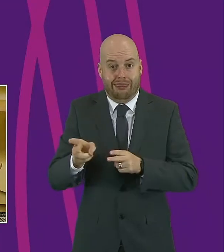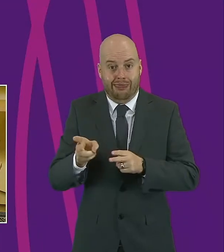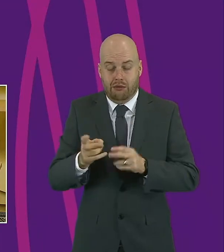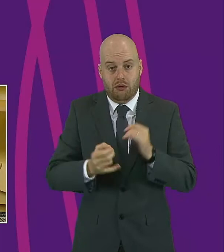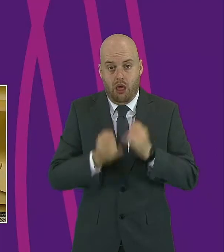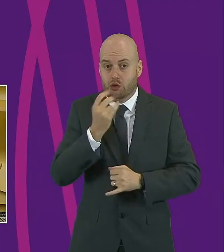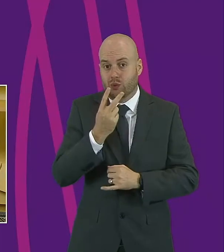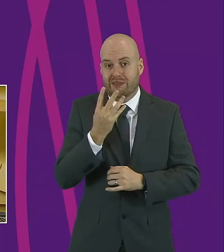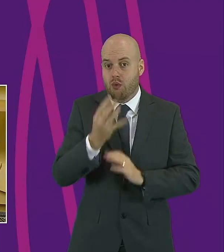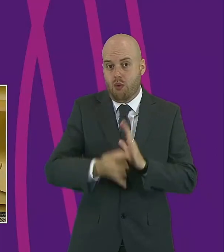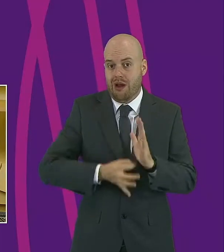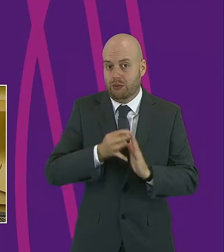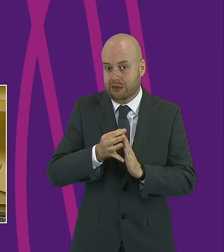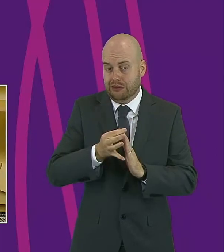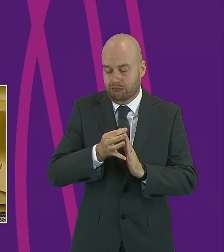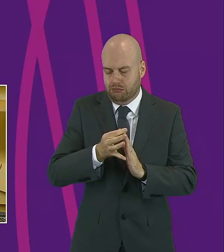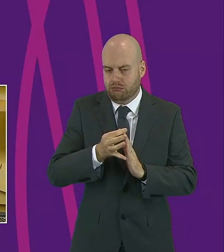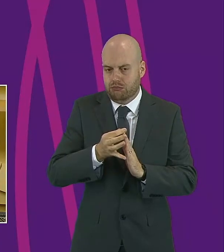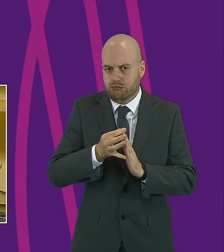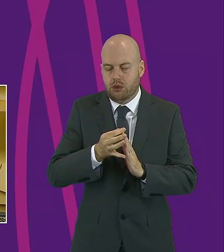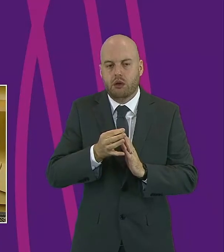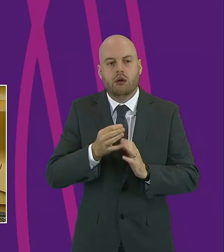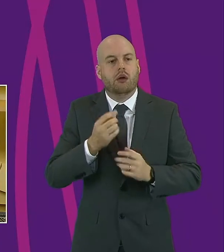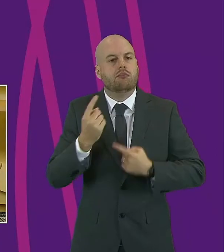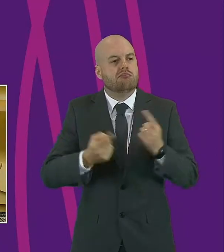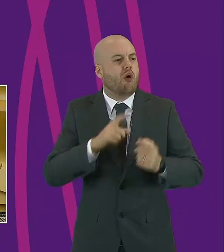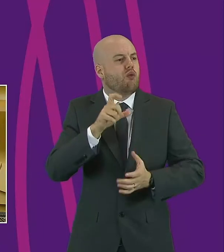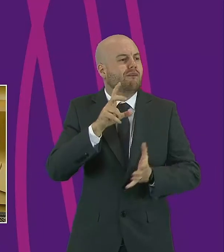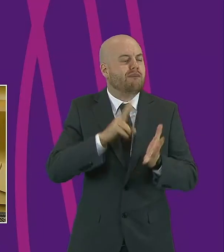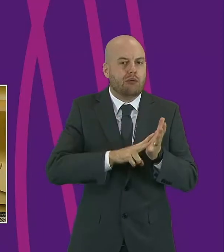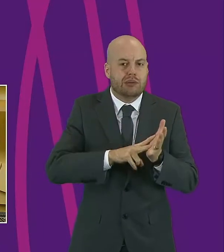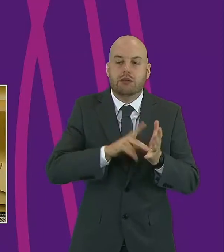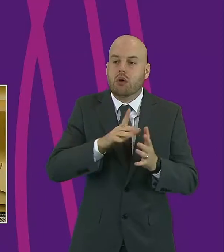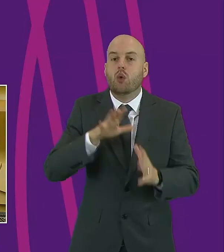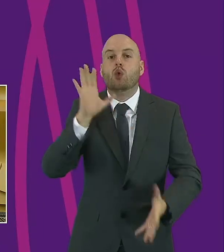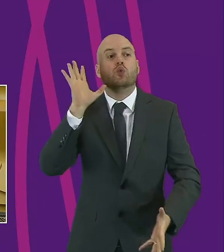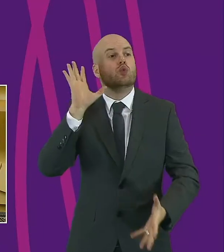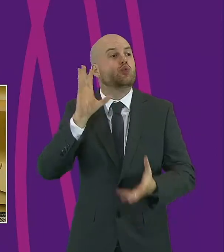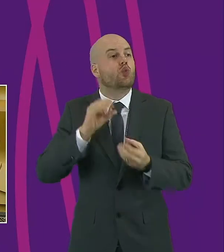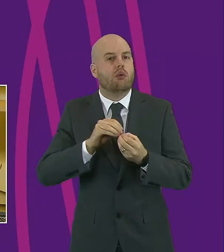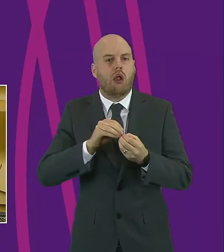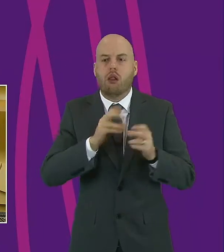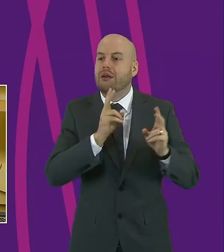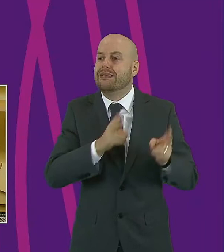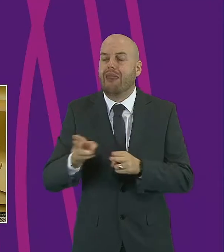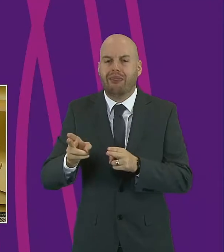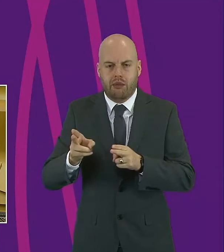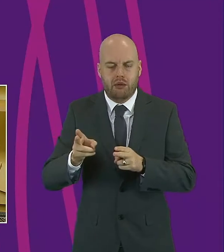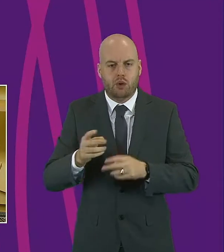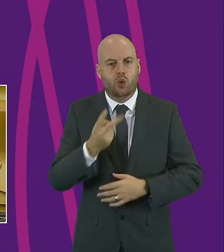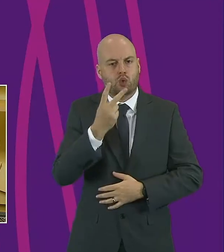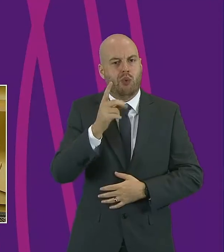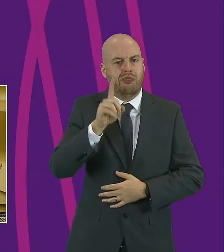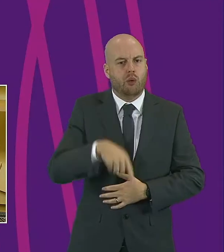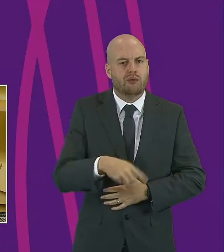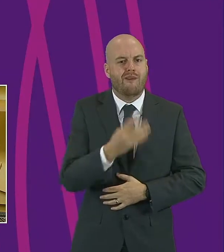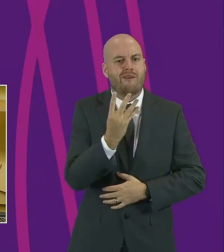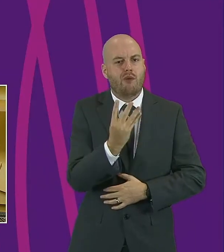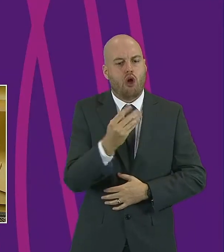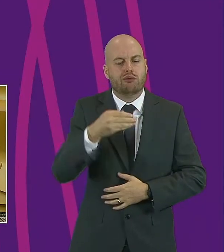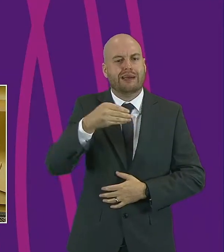been confirmed through a test as having the virus. The total number of deaths under that measurement, therefore, remains